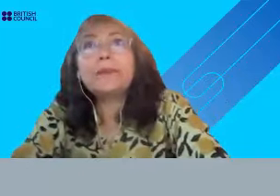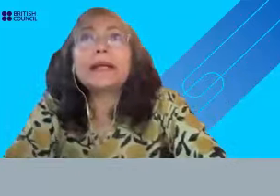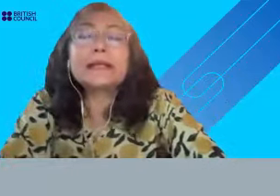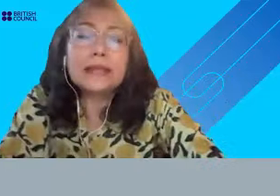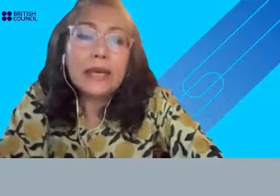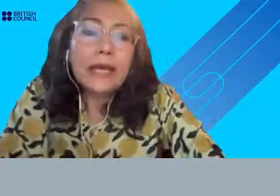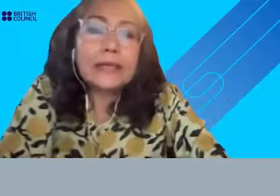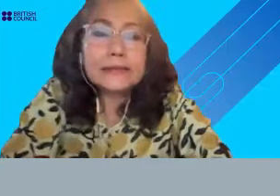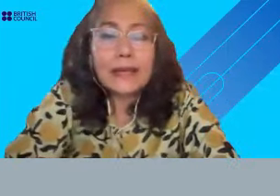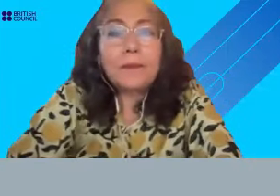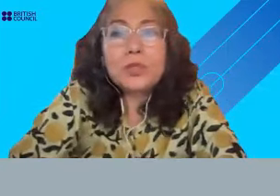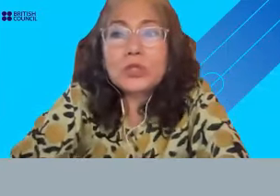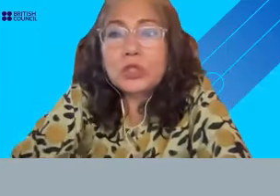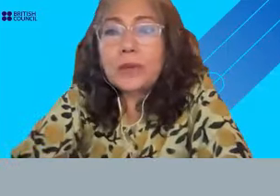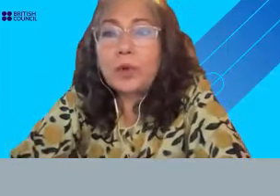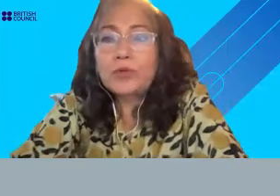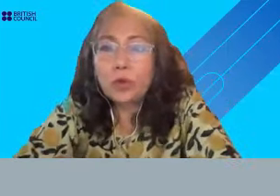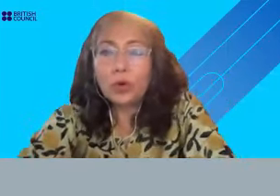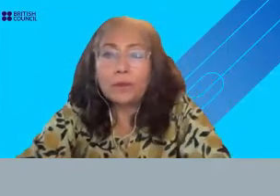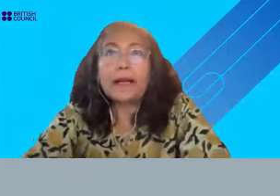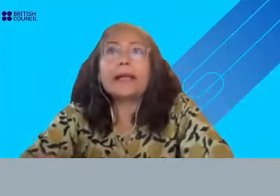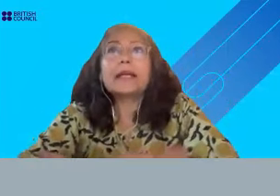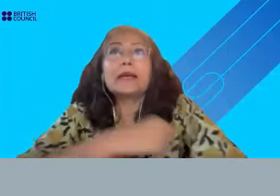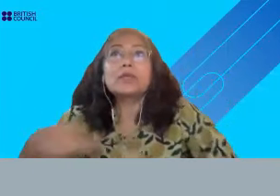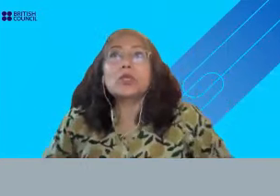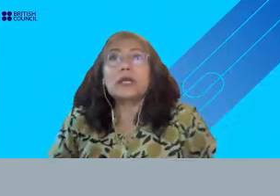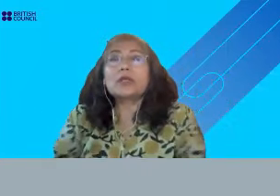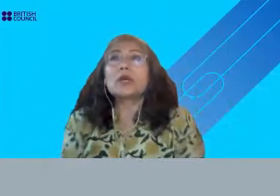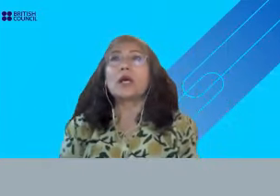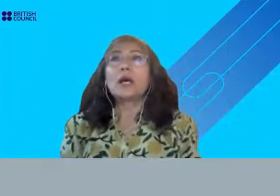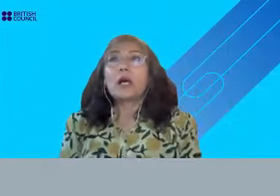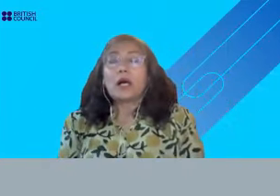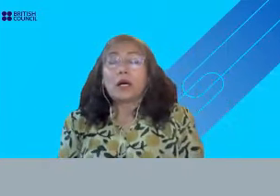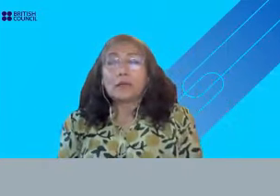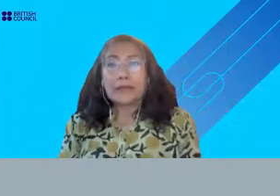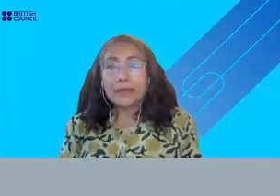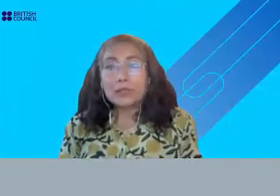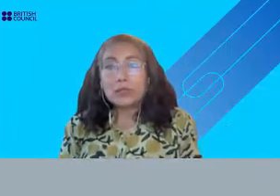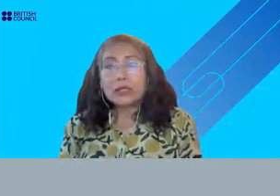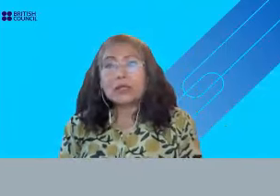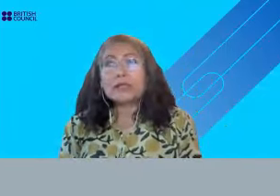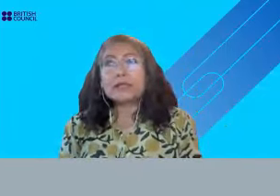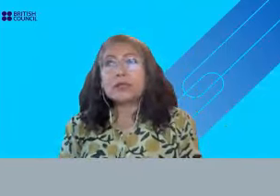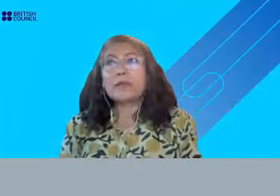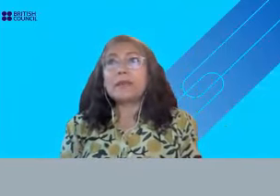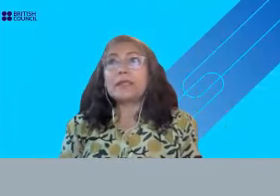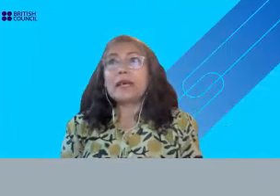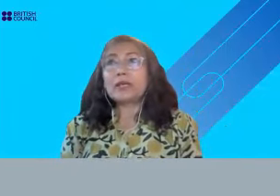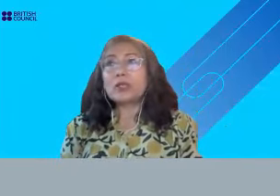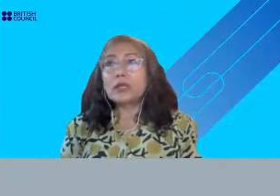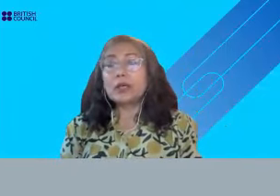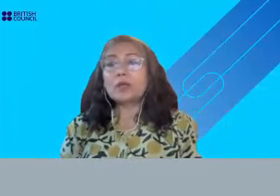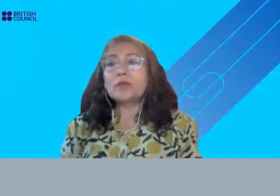be impacted in some shape or form by climate change. Climate change is